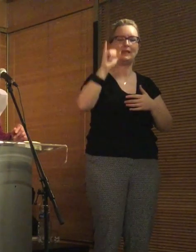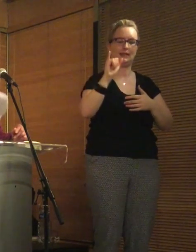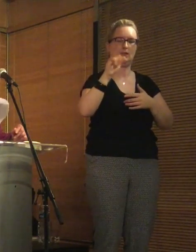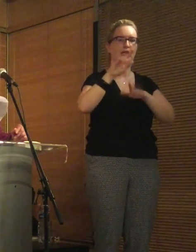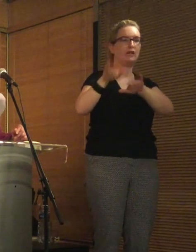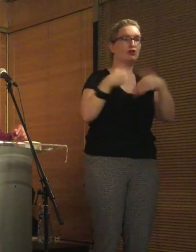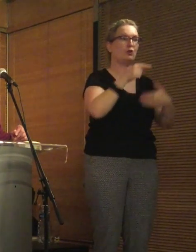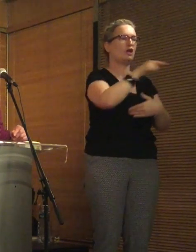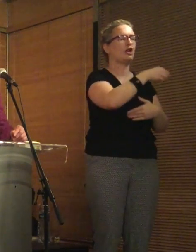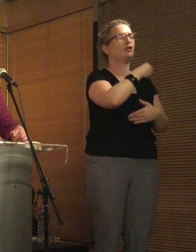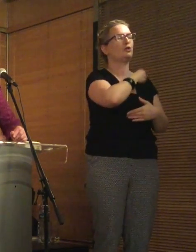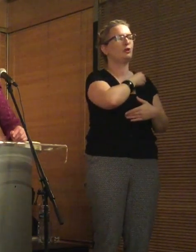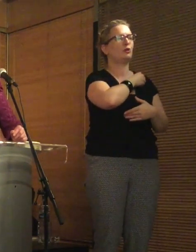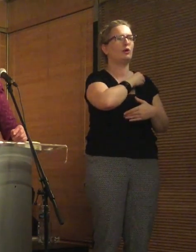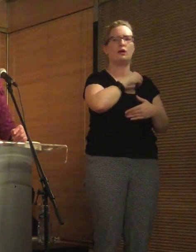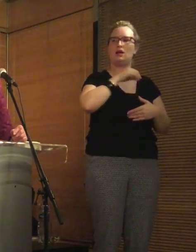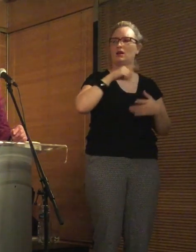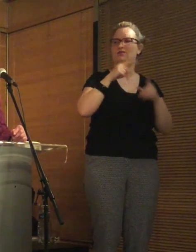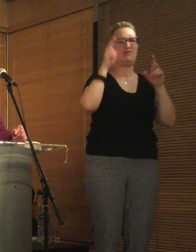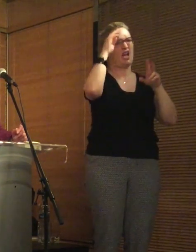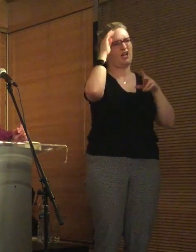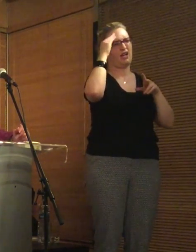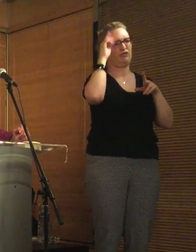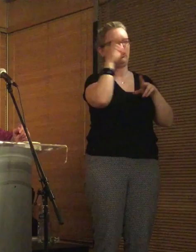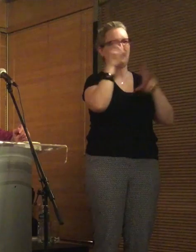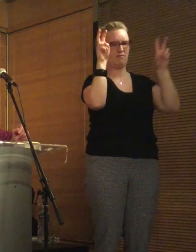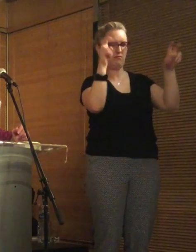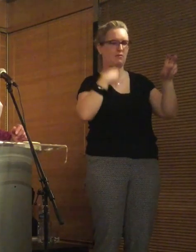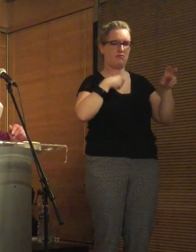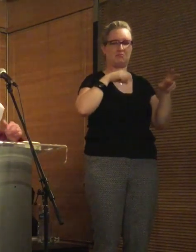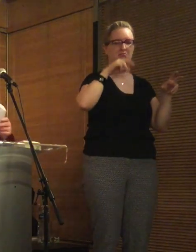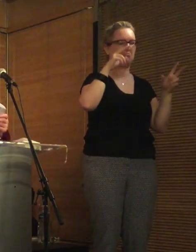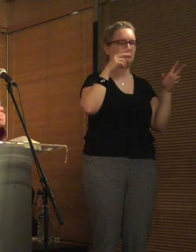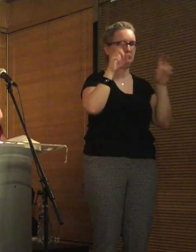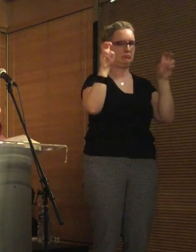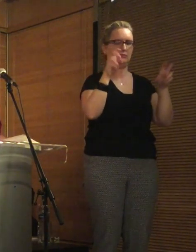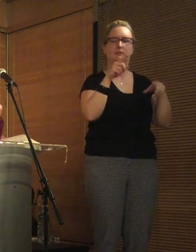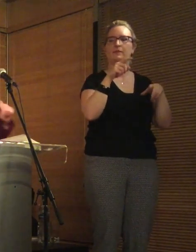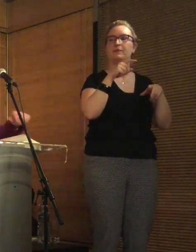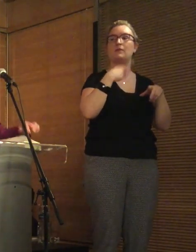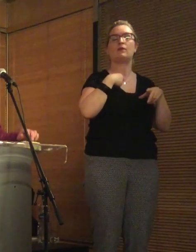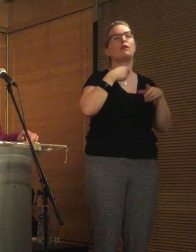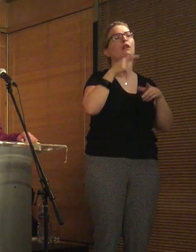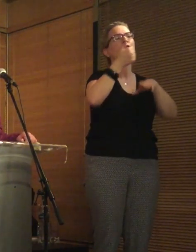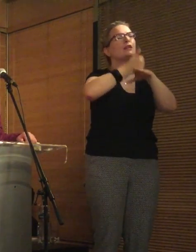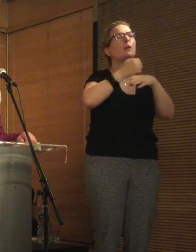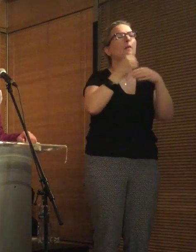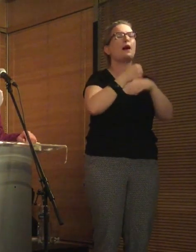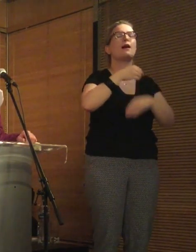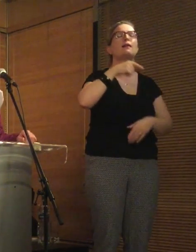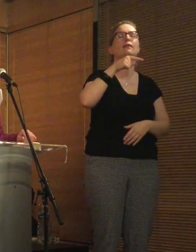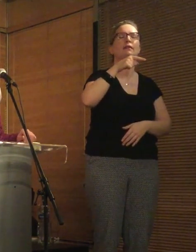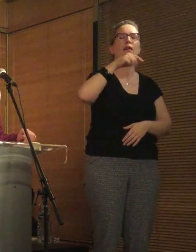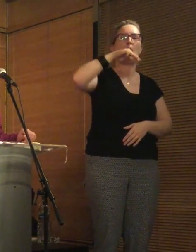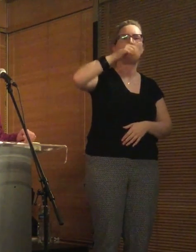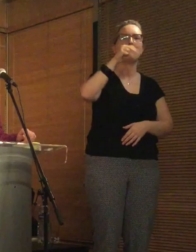that was the first women's organization because Maud Gonn had made, it was founded by Maud Gonn, and